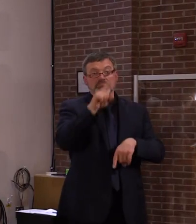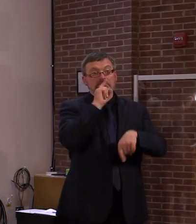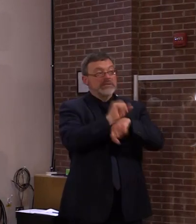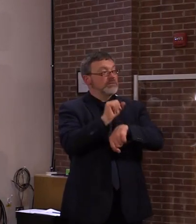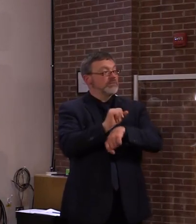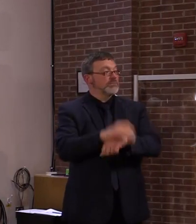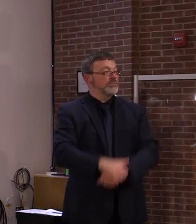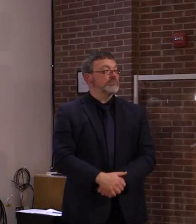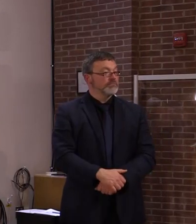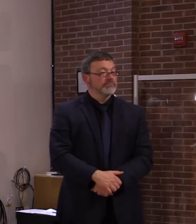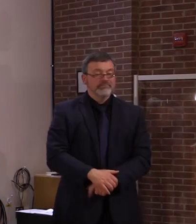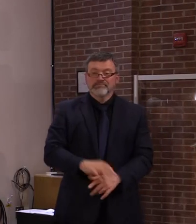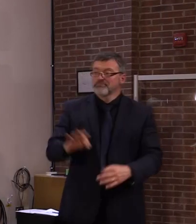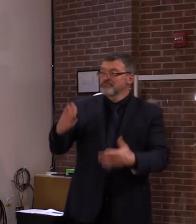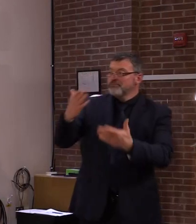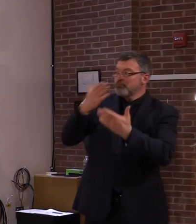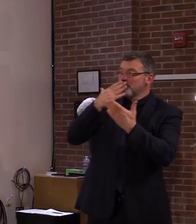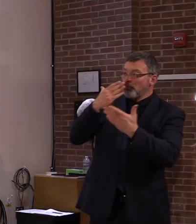Thank you.